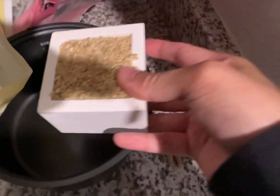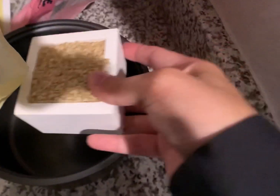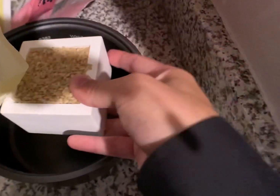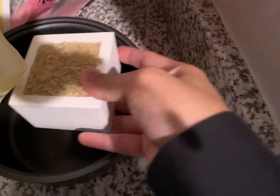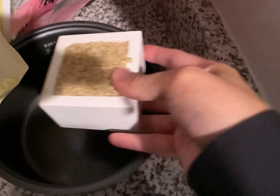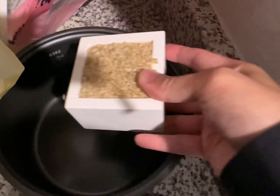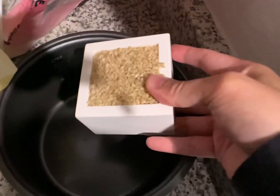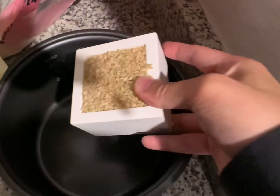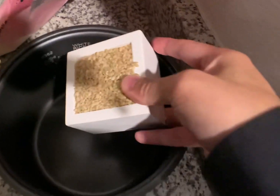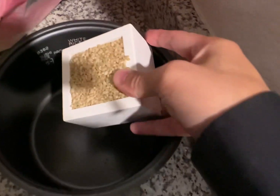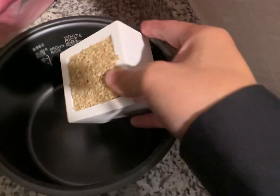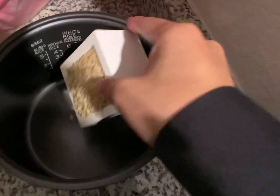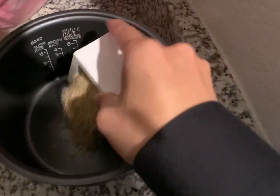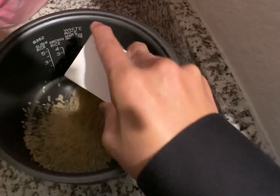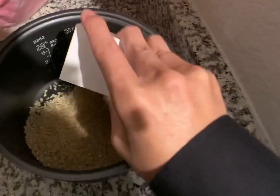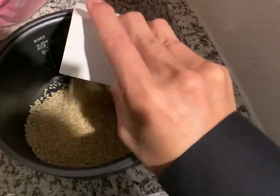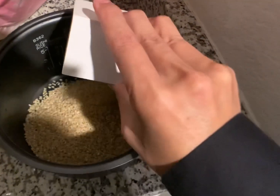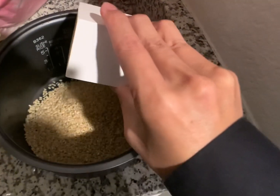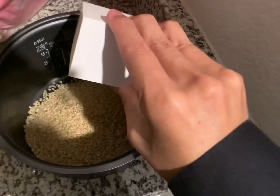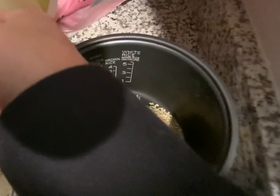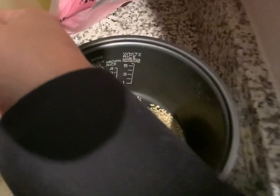Make sure that the rice is level with the cup.